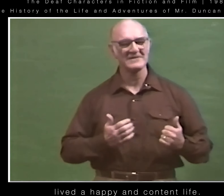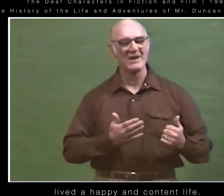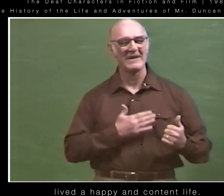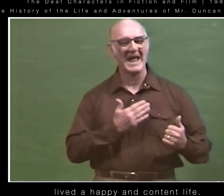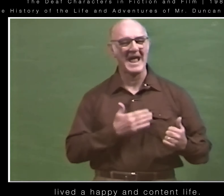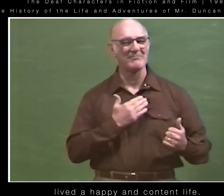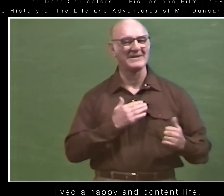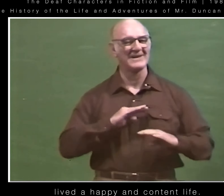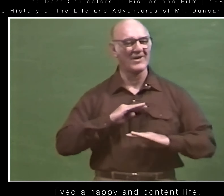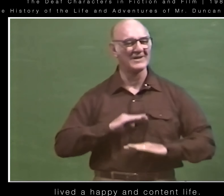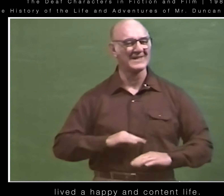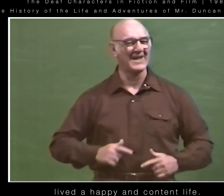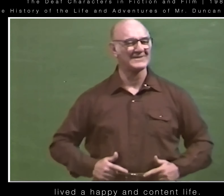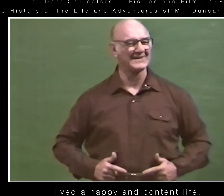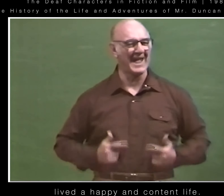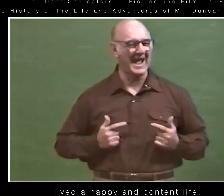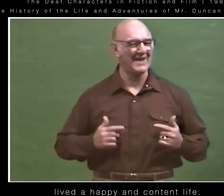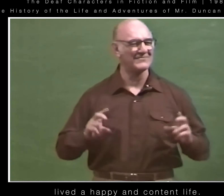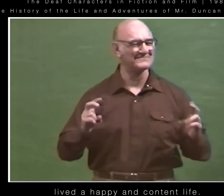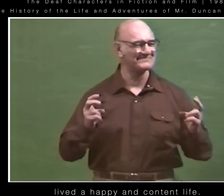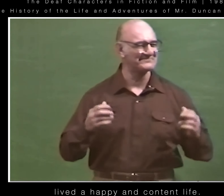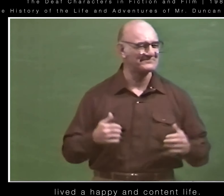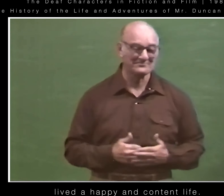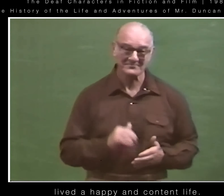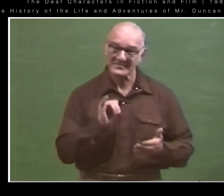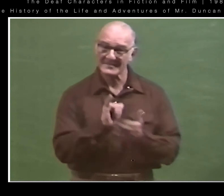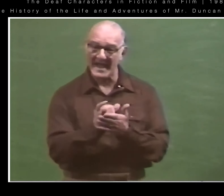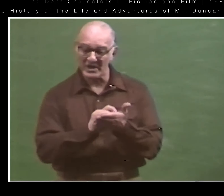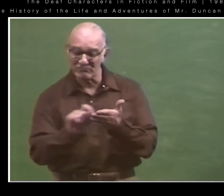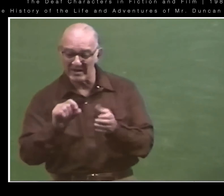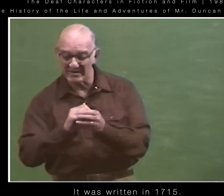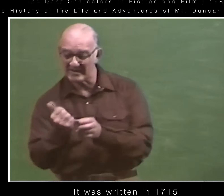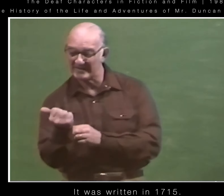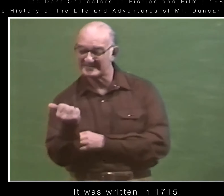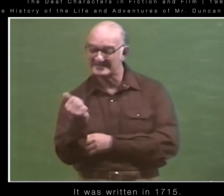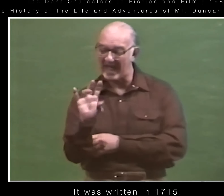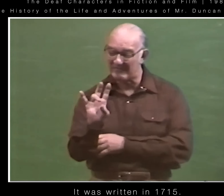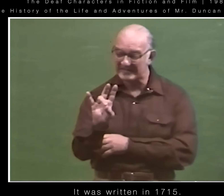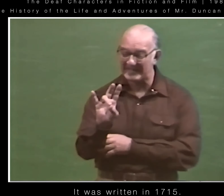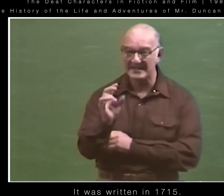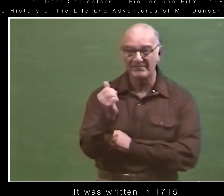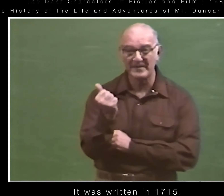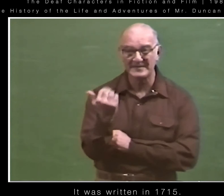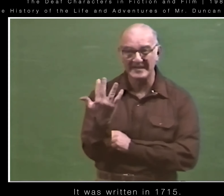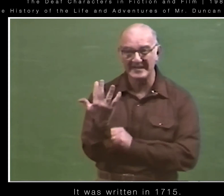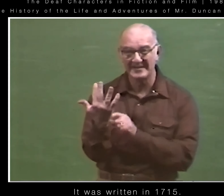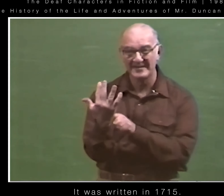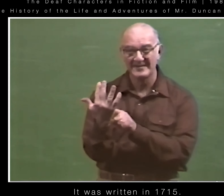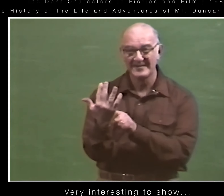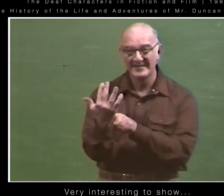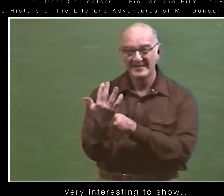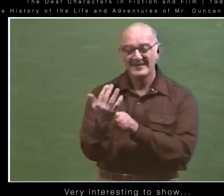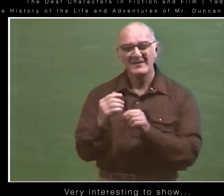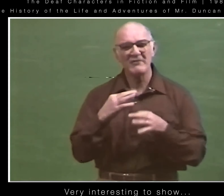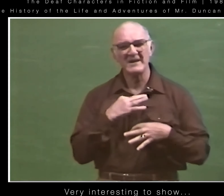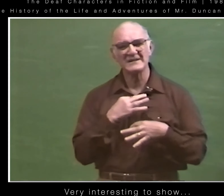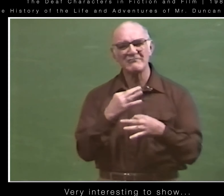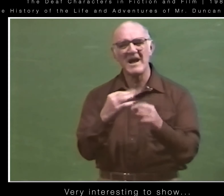very happy, contented life. Written in 1715. Very interesting